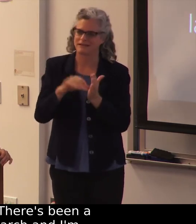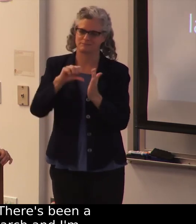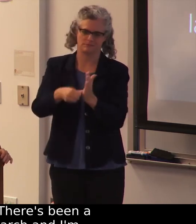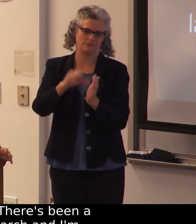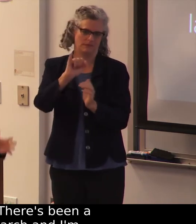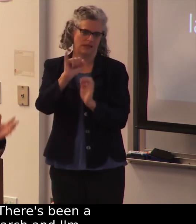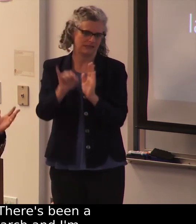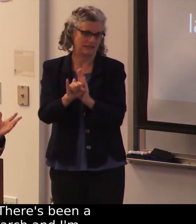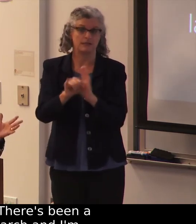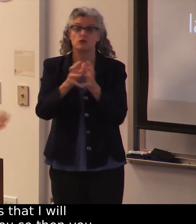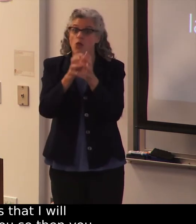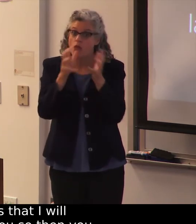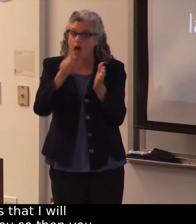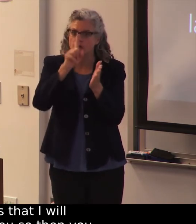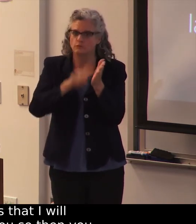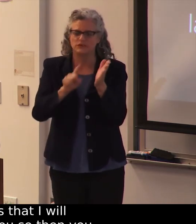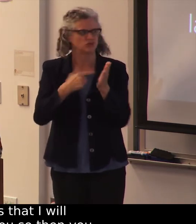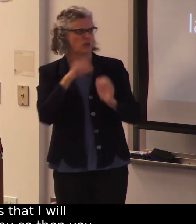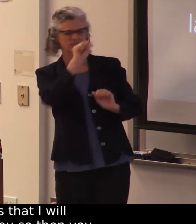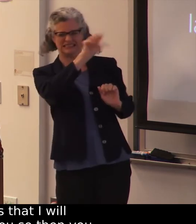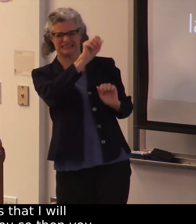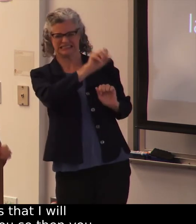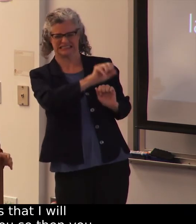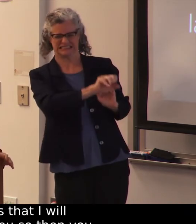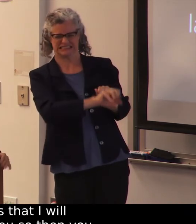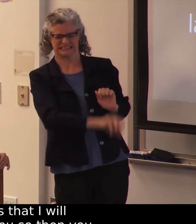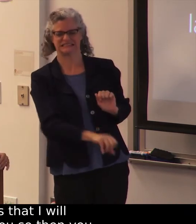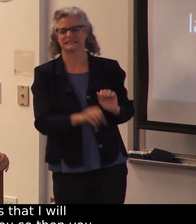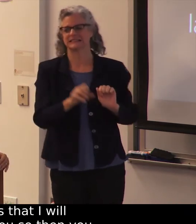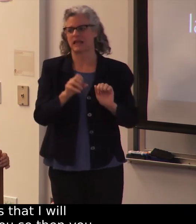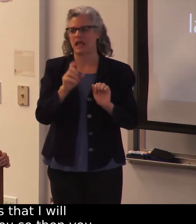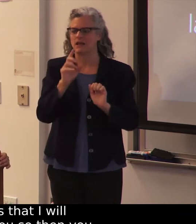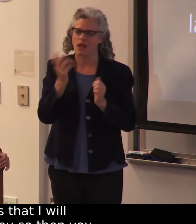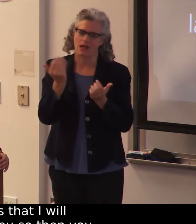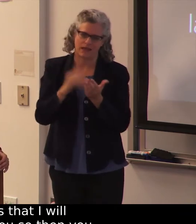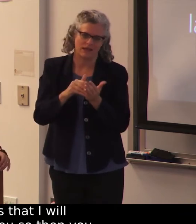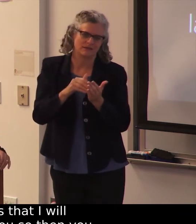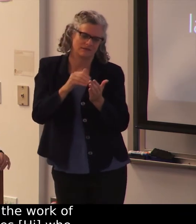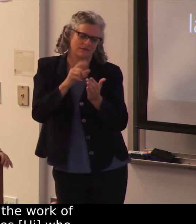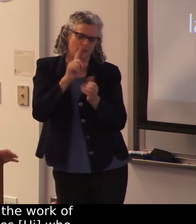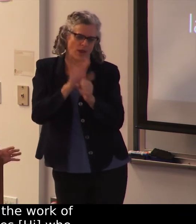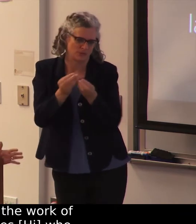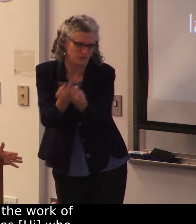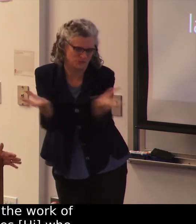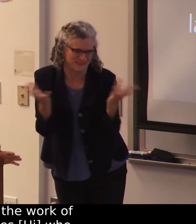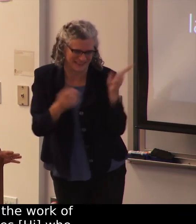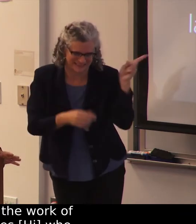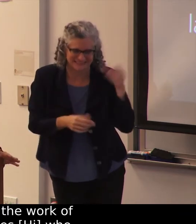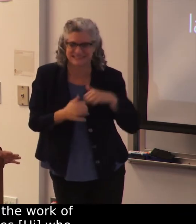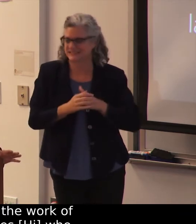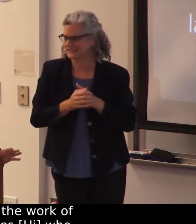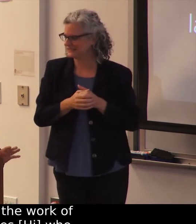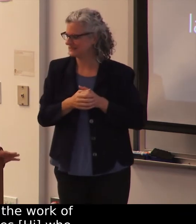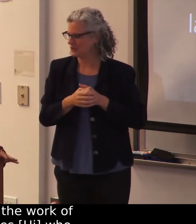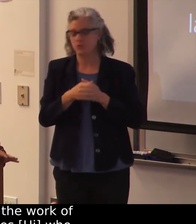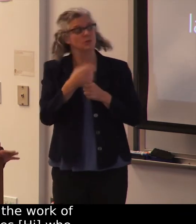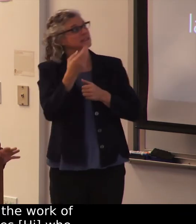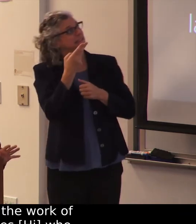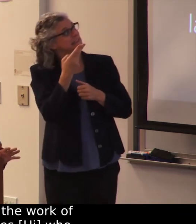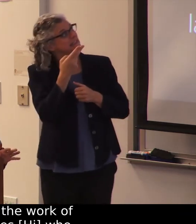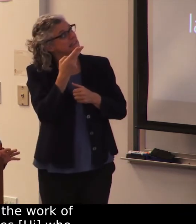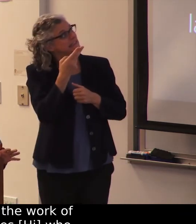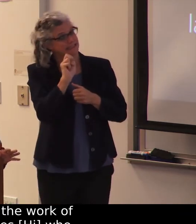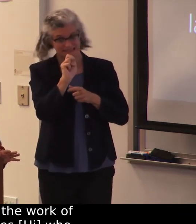lot of research, and I'm putting up a number of things that then I'll share with you so then you'll have. Okay. So for example, the work of Agnes He, who has